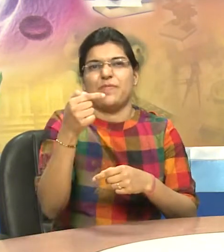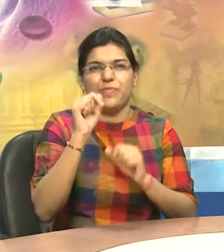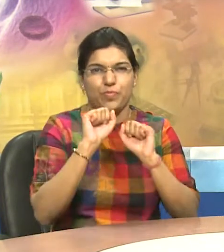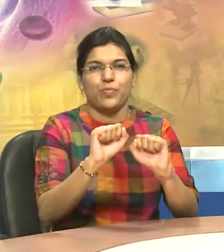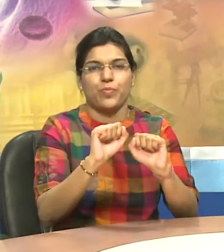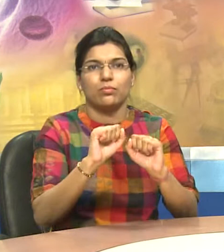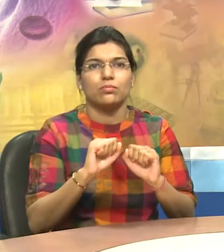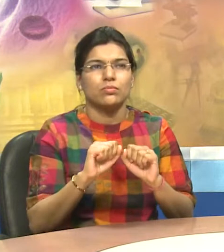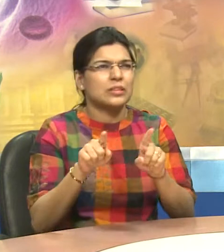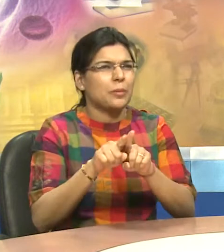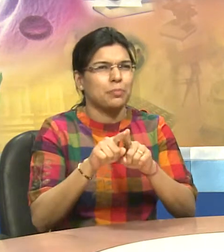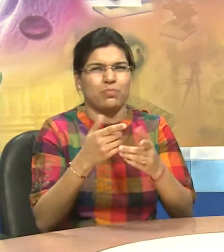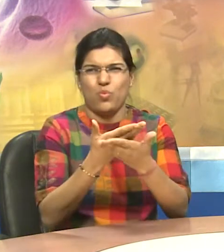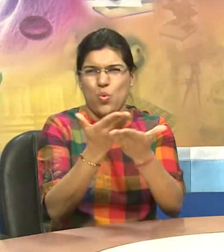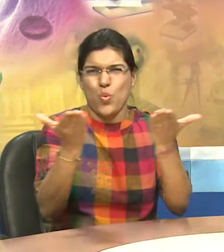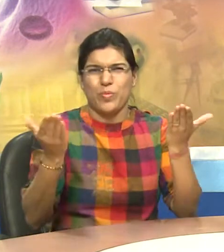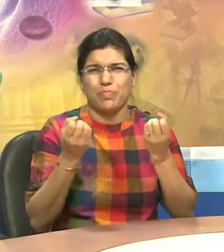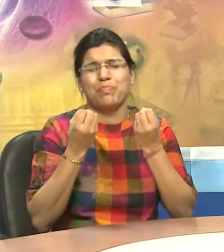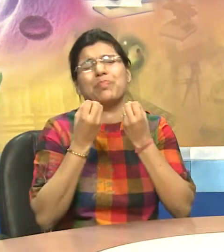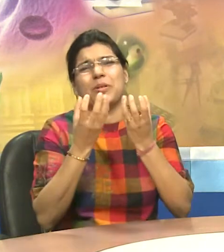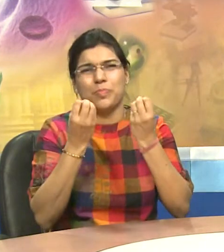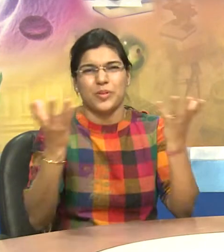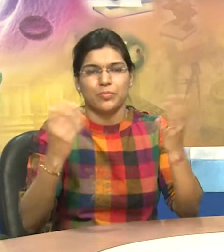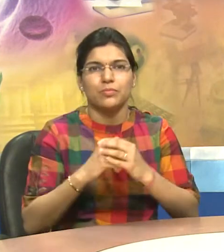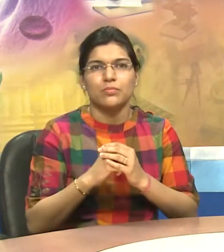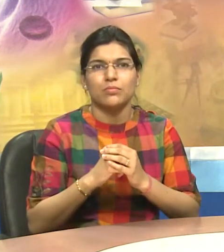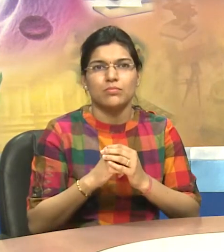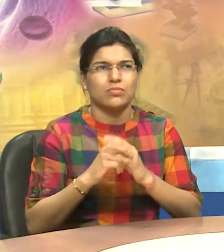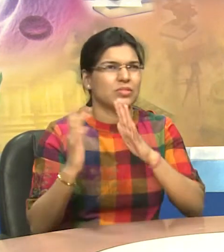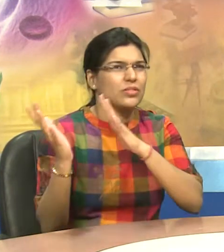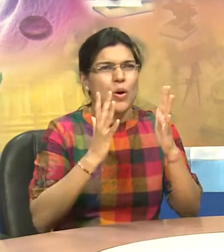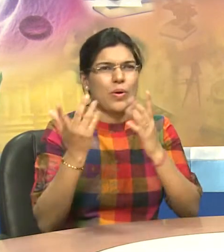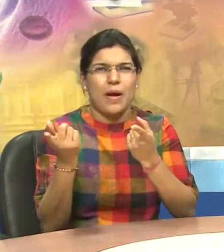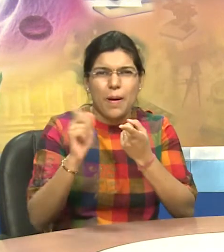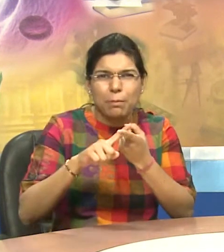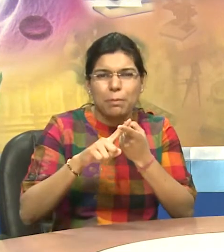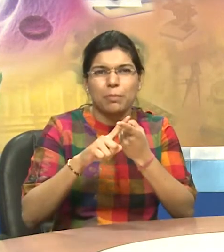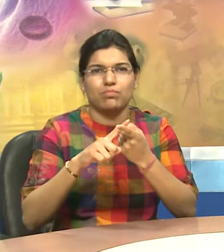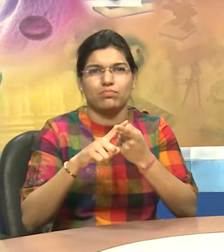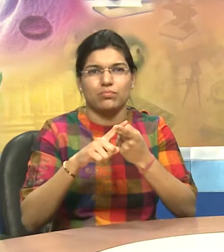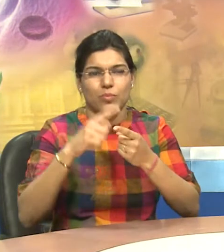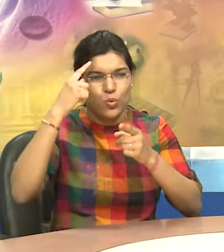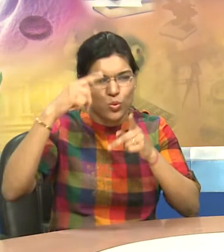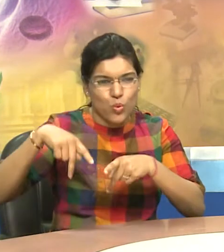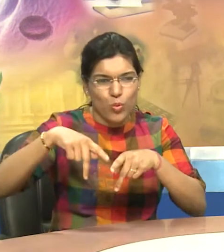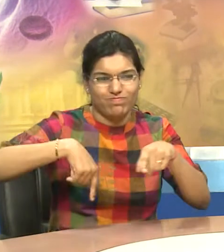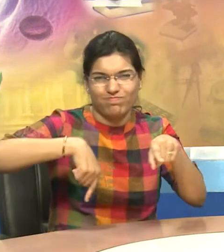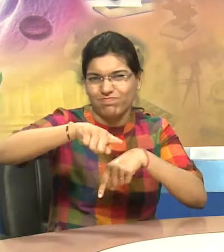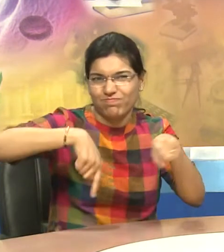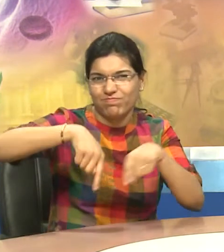the word noise is termed as negative word. For example, noise pollution.